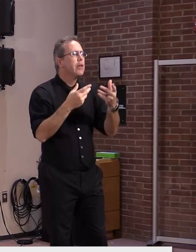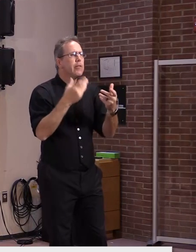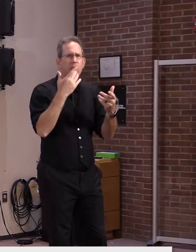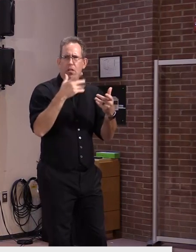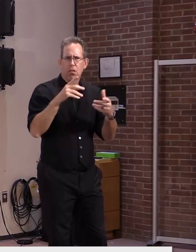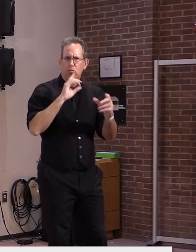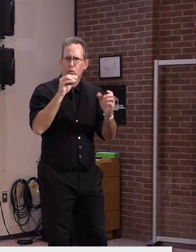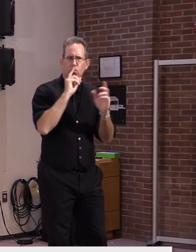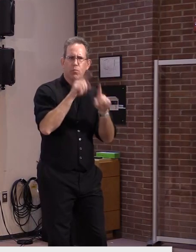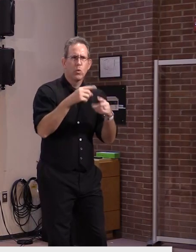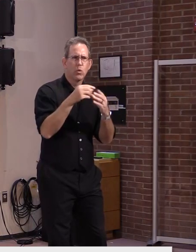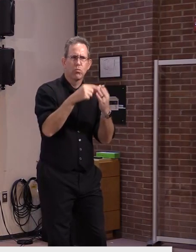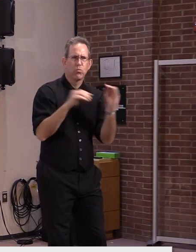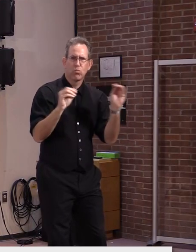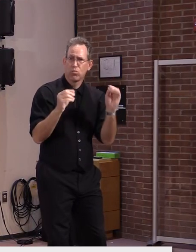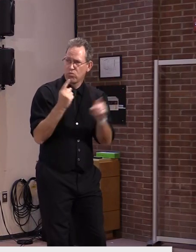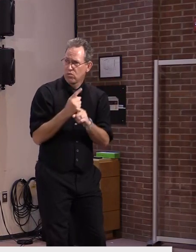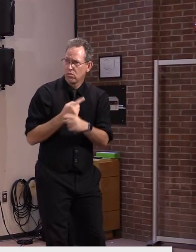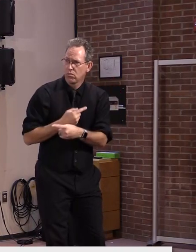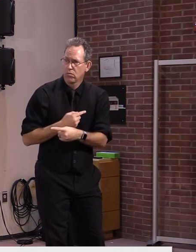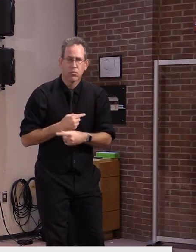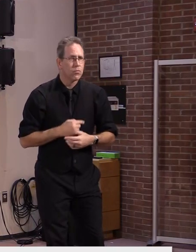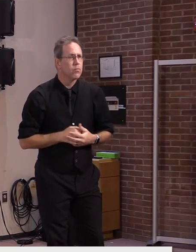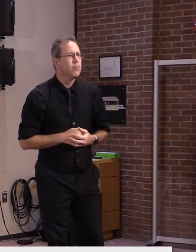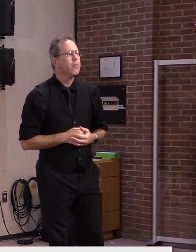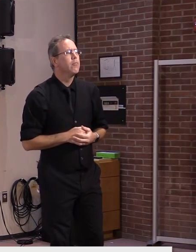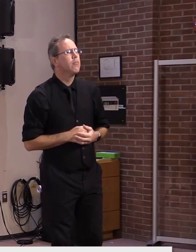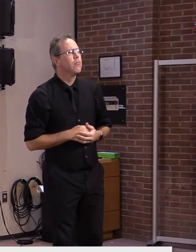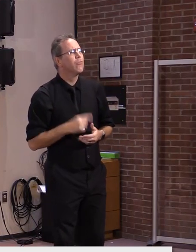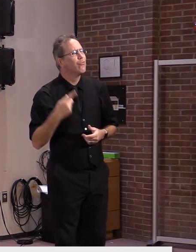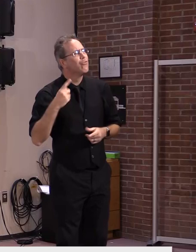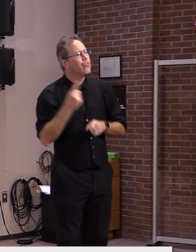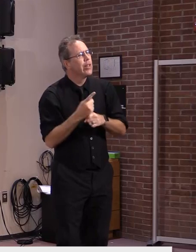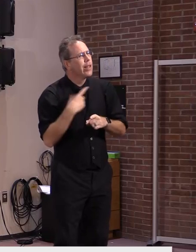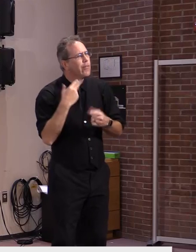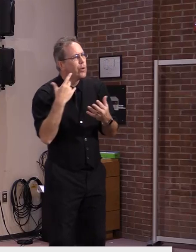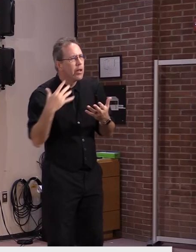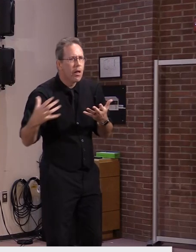We haven't stood up a data collection to quantify that yet.